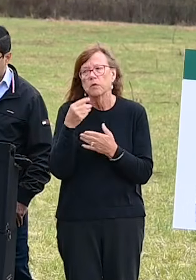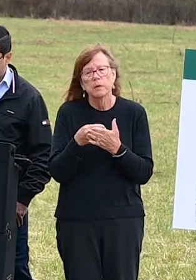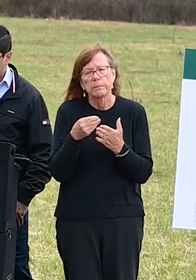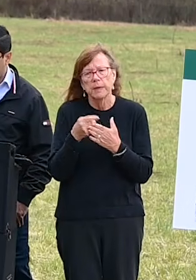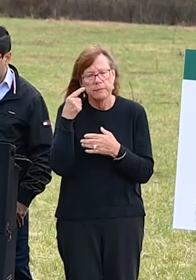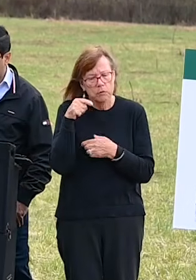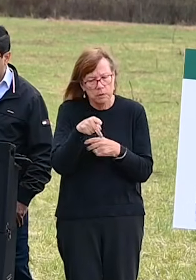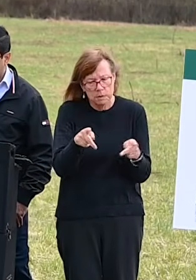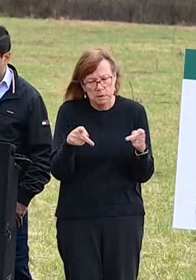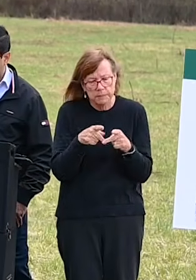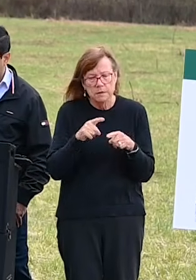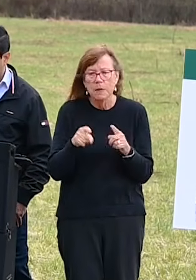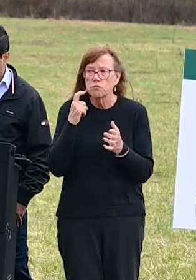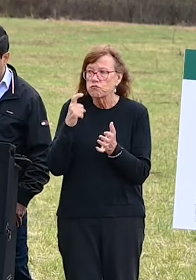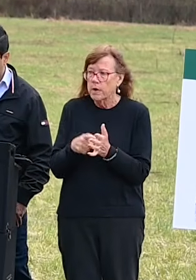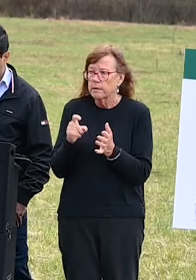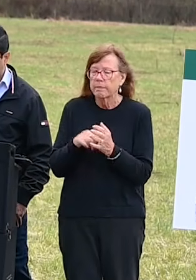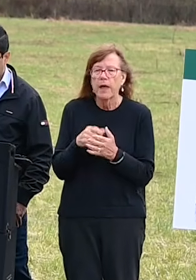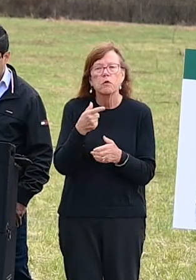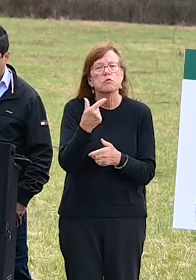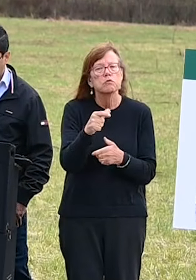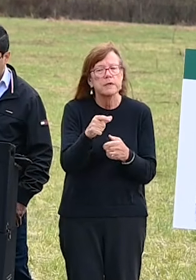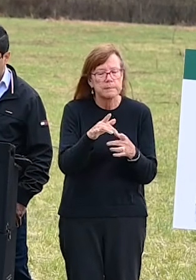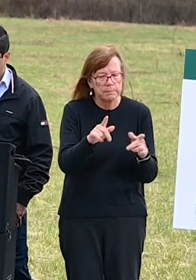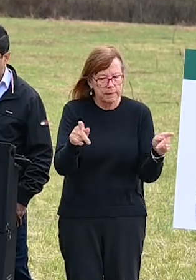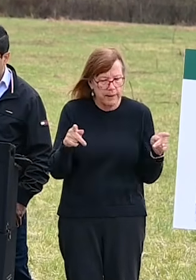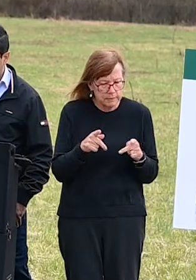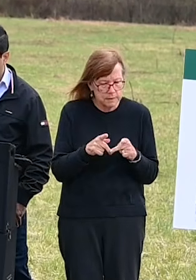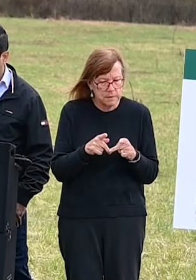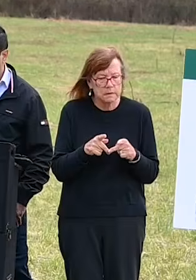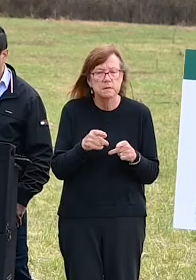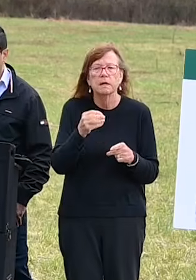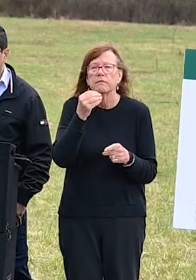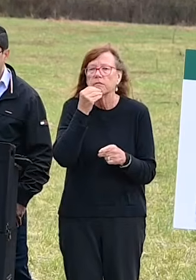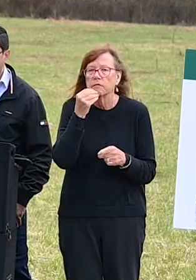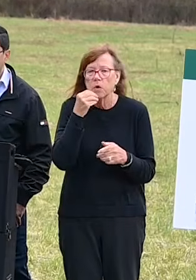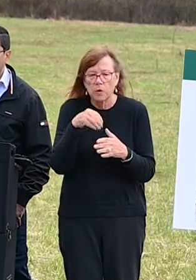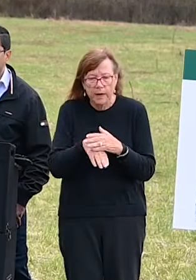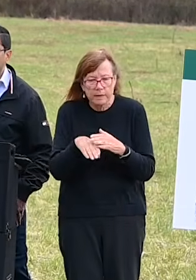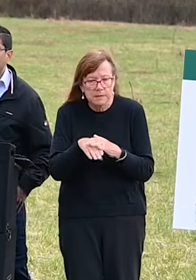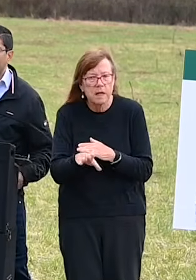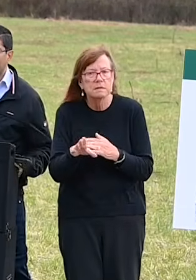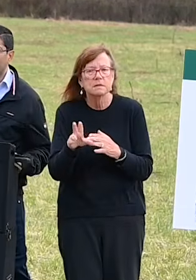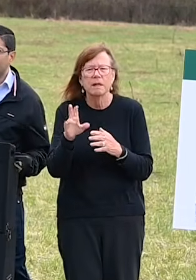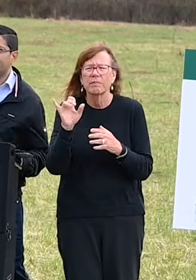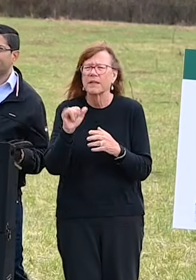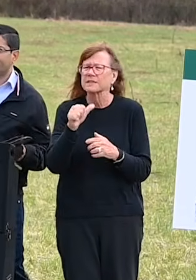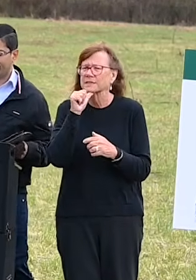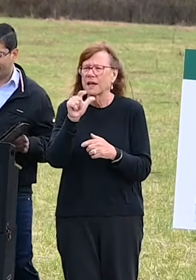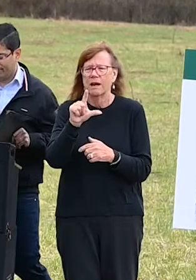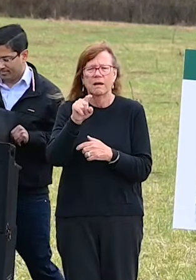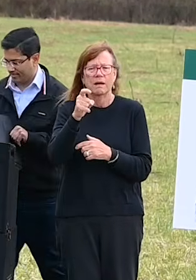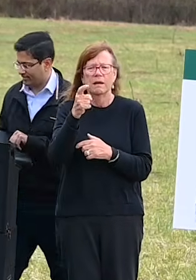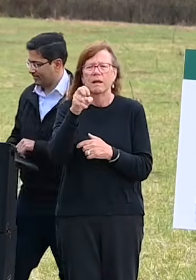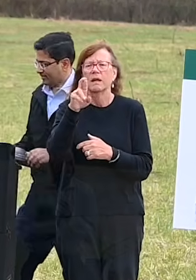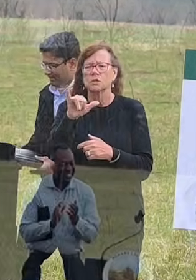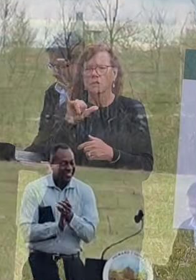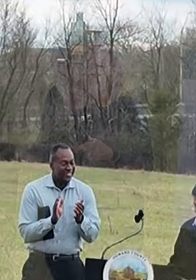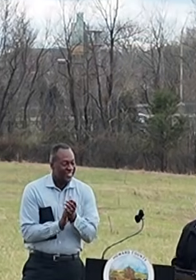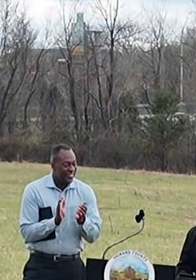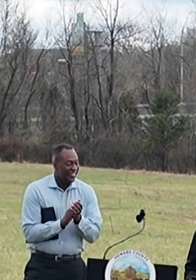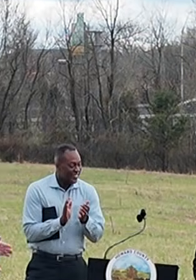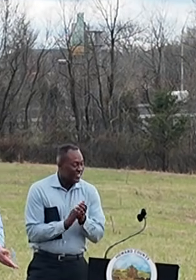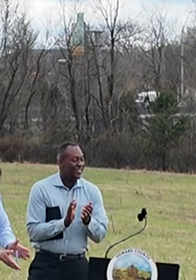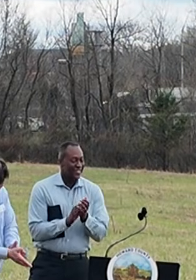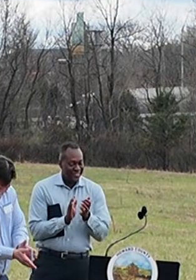green space, food access, and community connection are not luxuries, they are essential. Thank you.